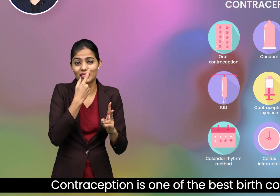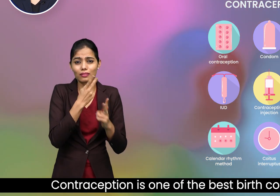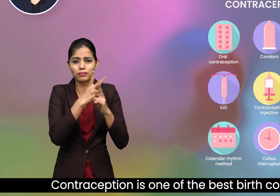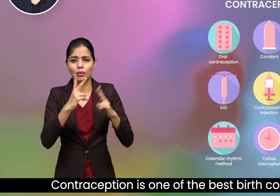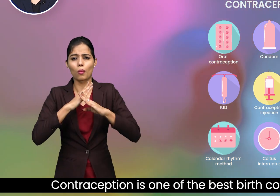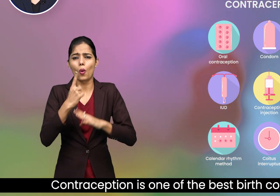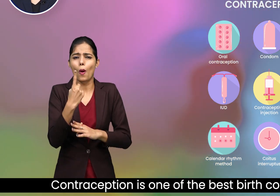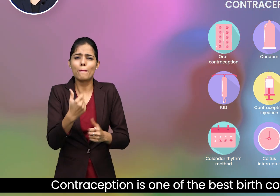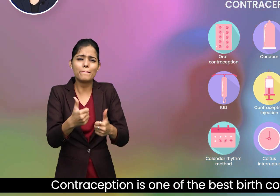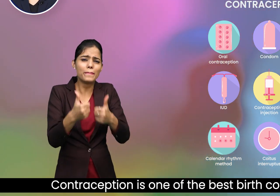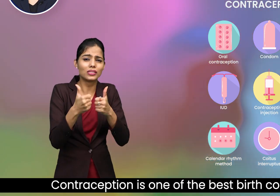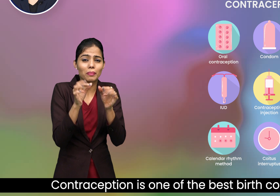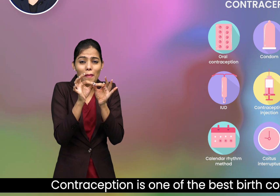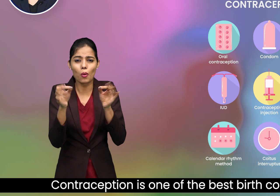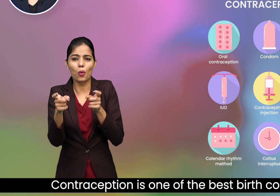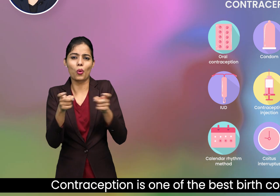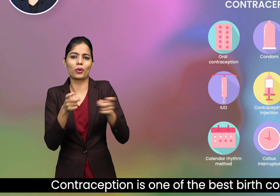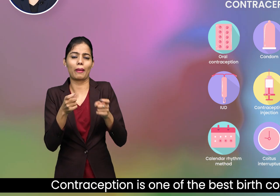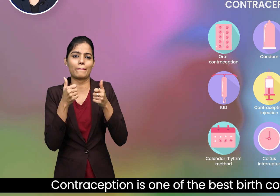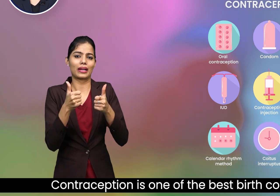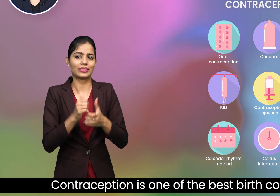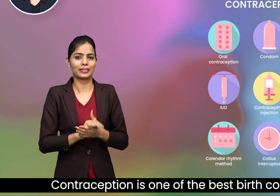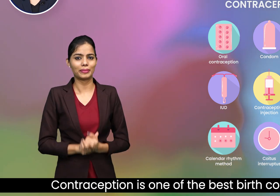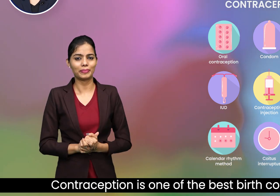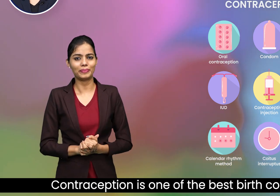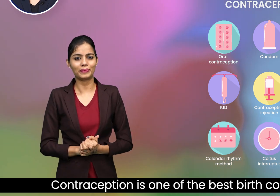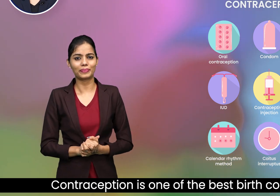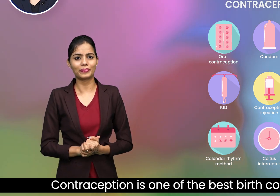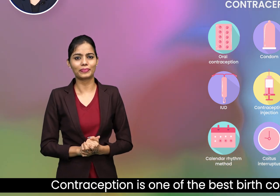Contraception is one of the best birth control measures.